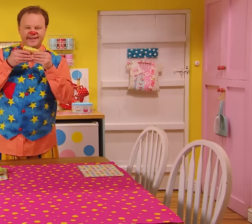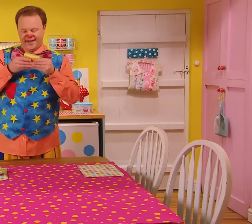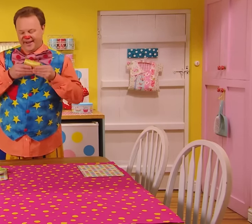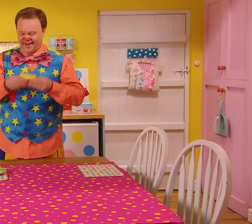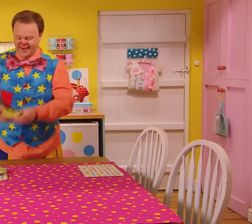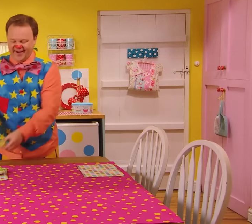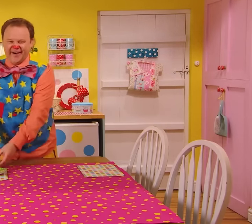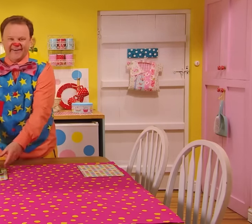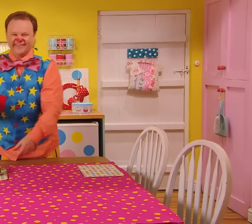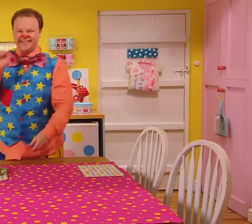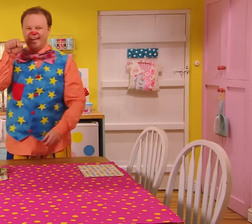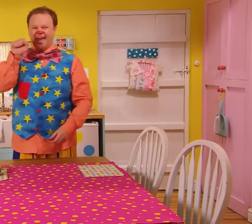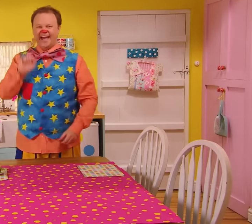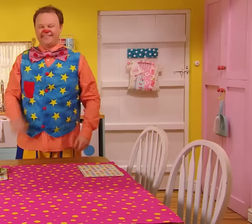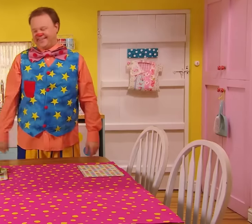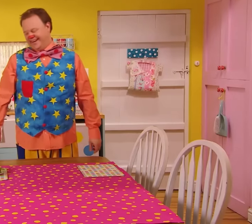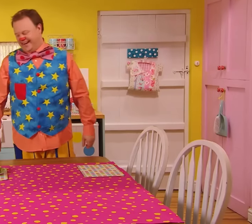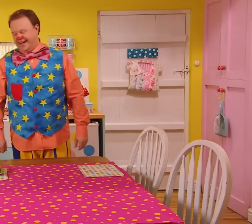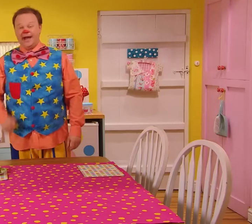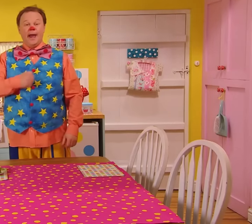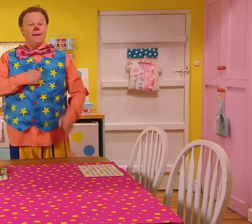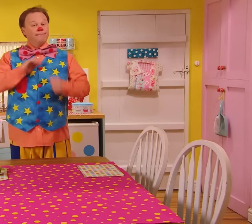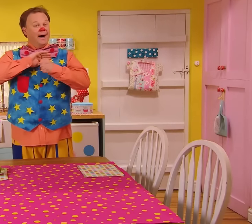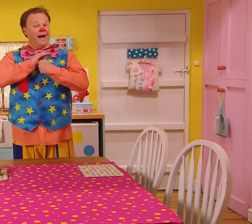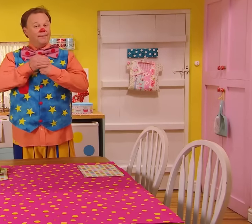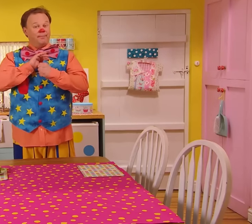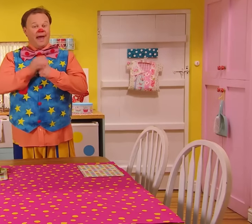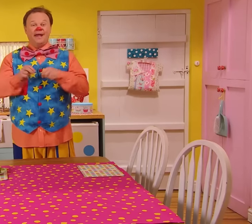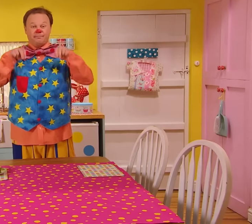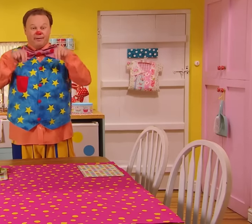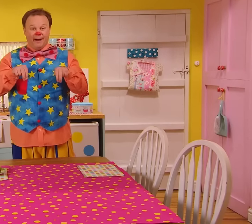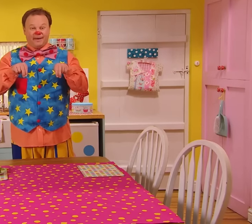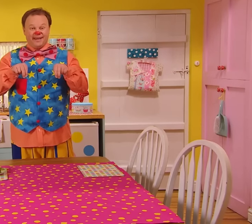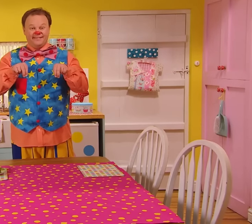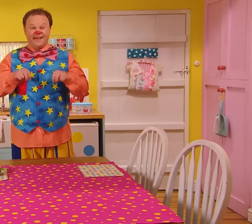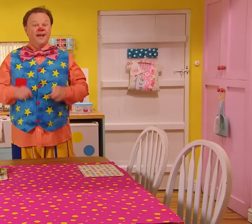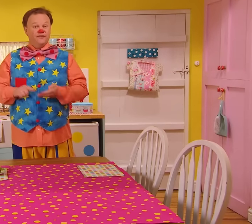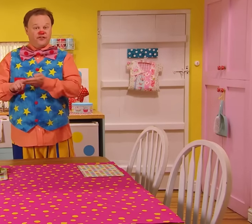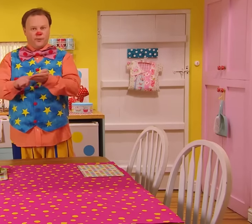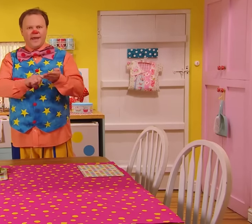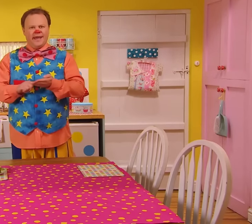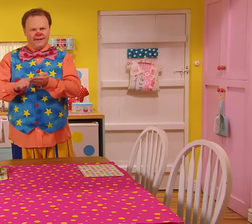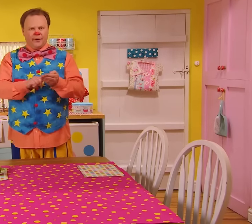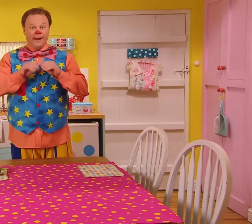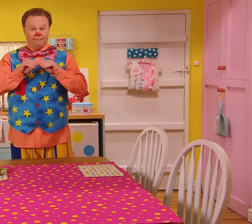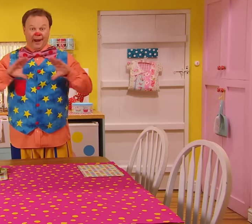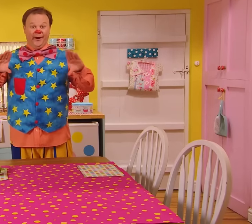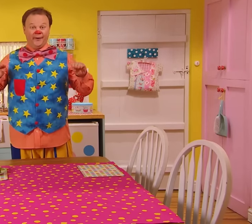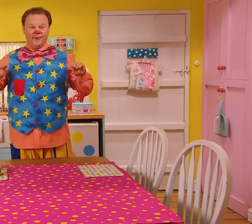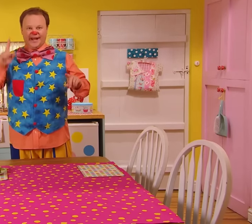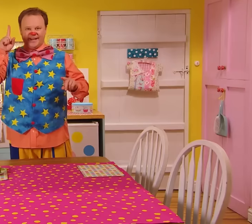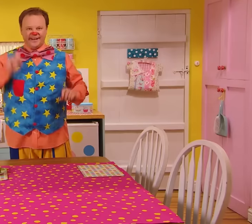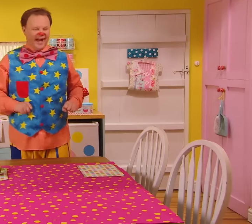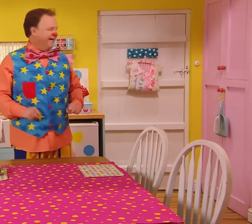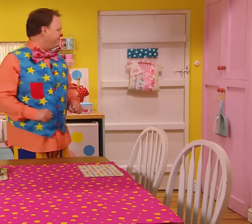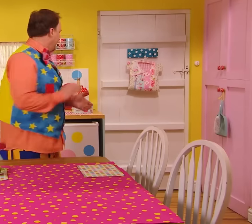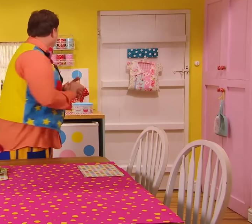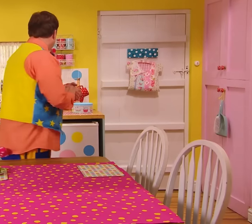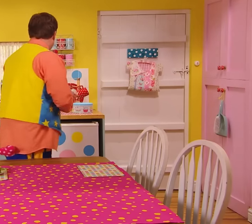something? Oh, yes. My pet puppy's squeaky toy bone. Now, let's